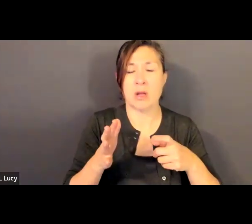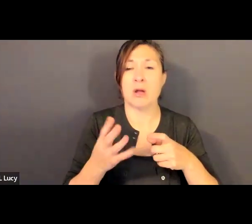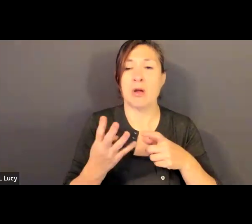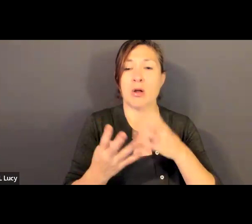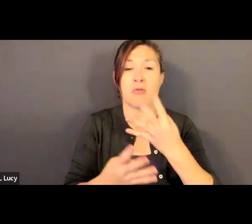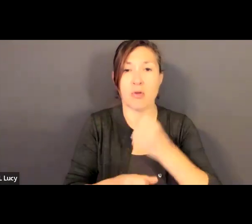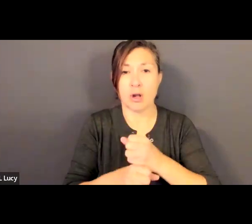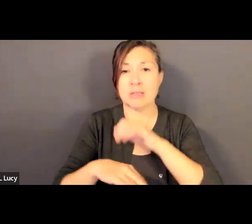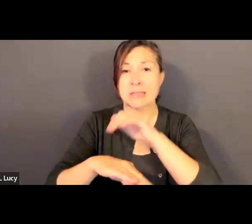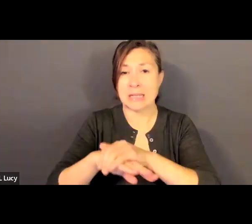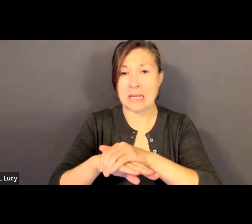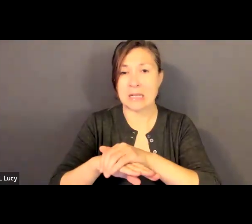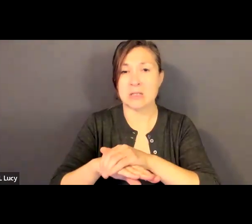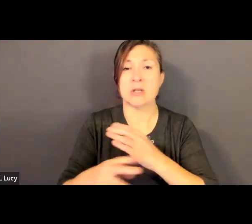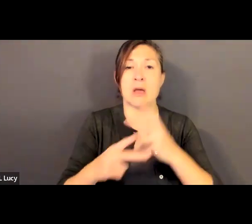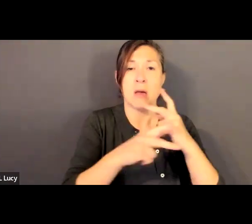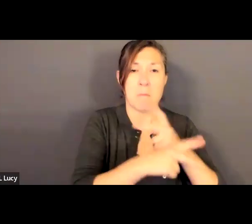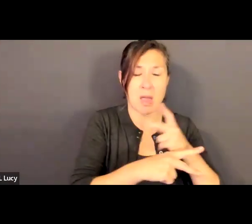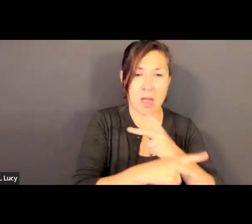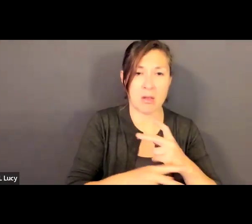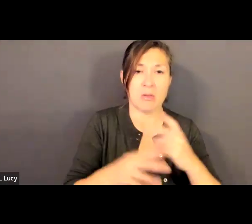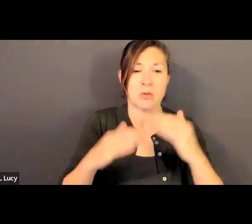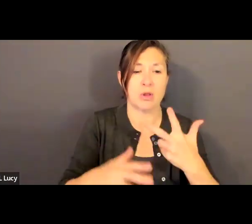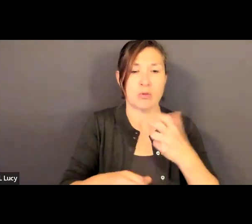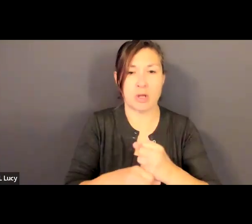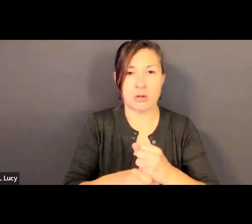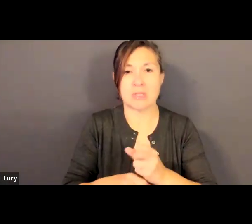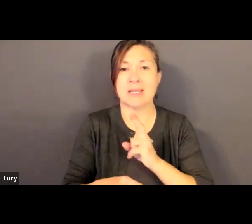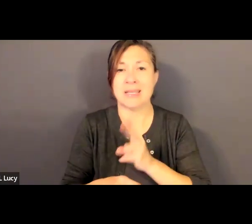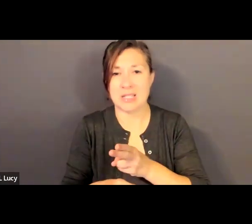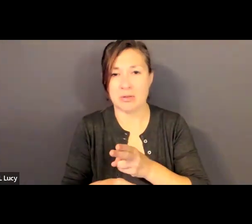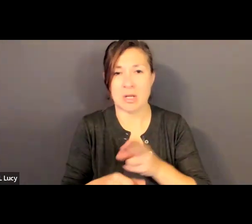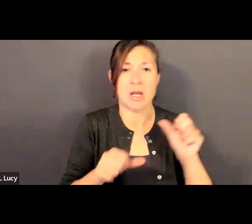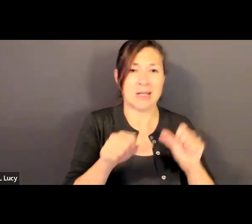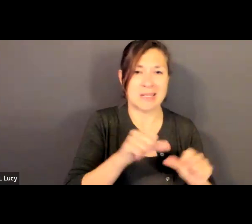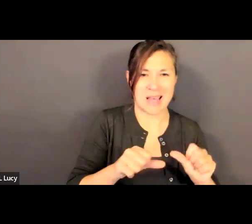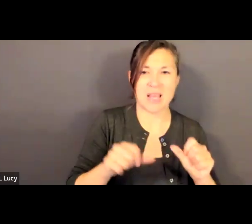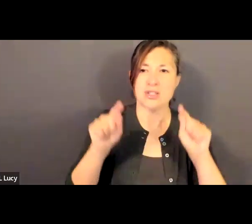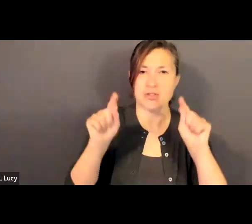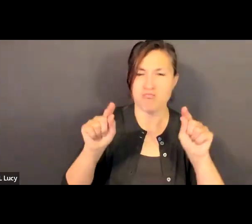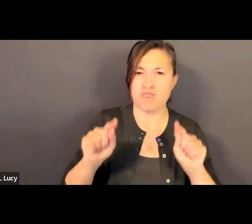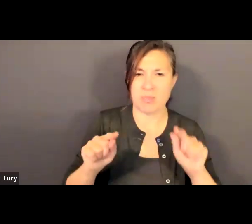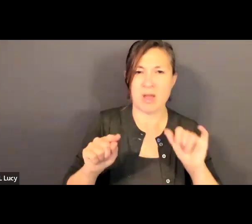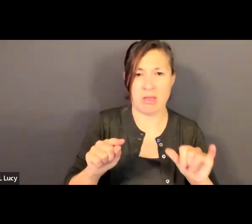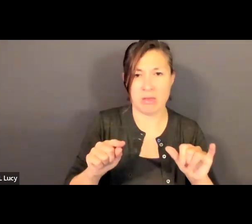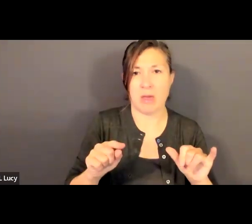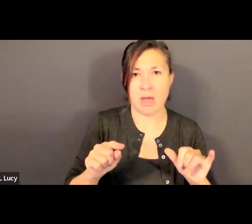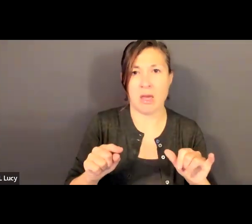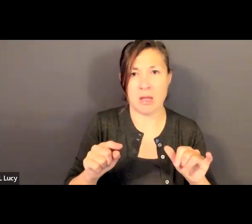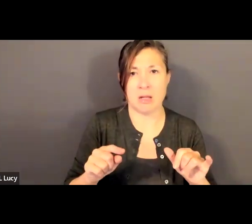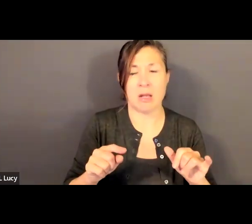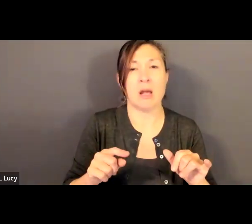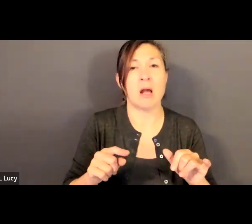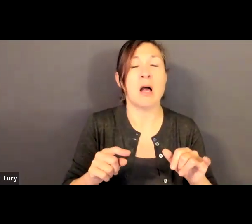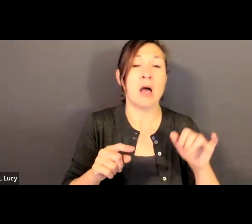of history and science. So that is a universal, regardless of pathway. The variability is in the world language and the arts